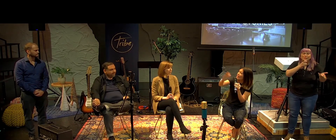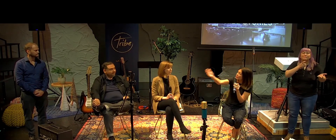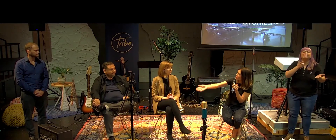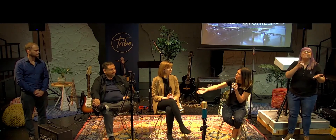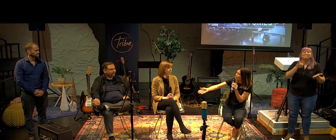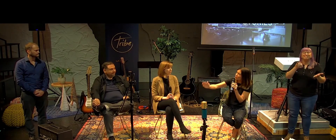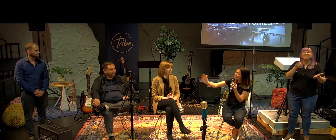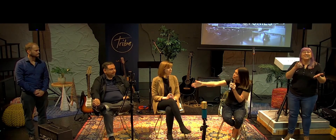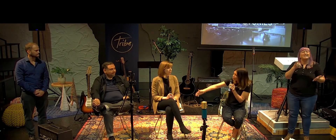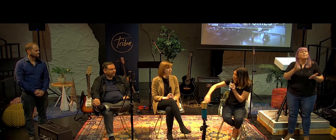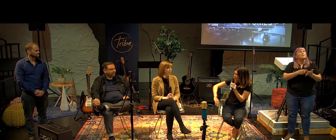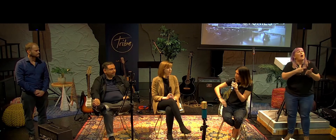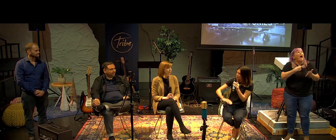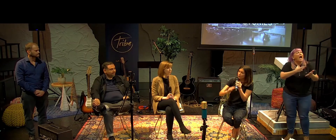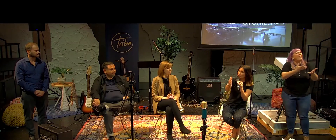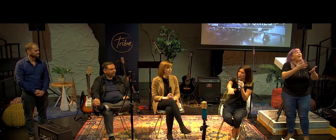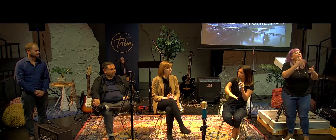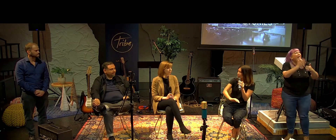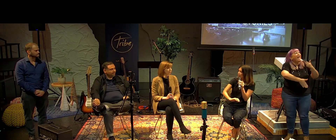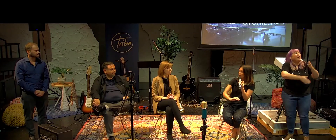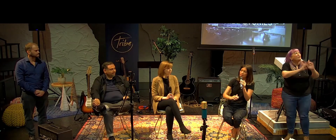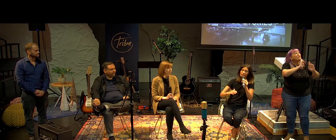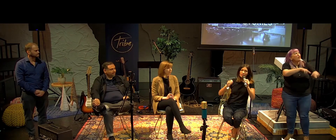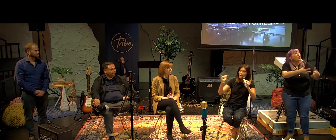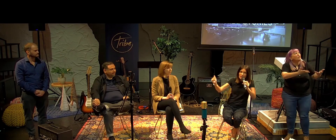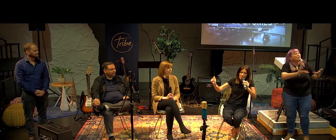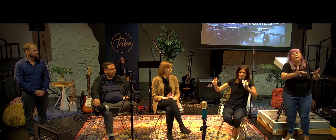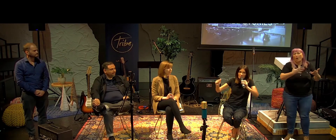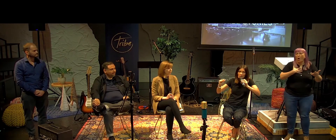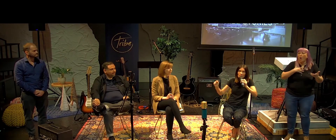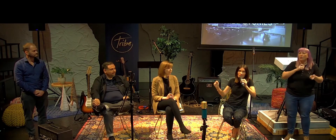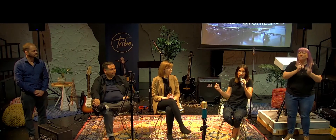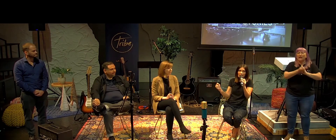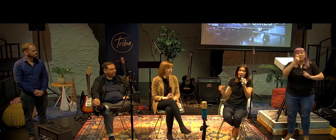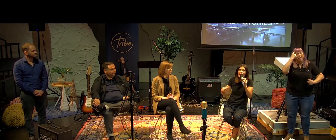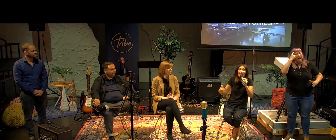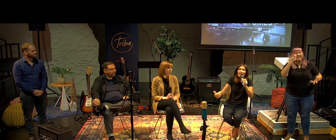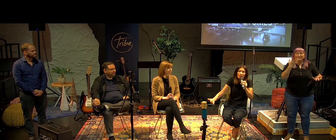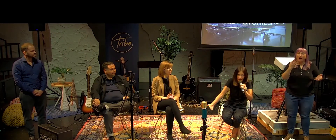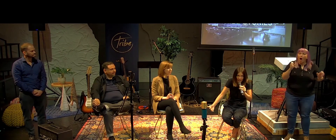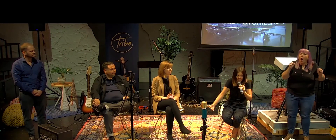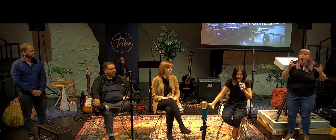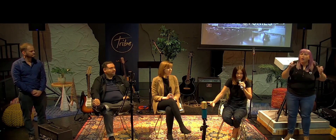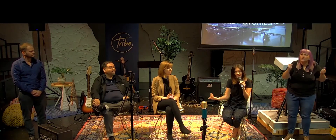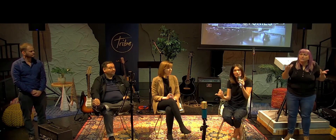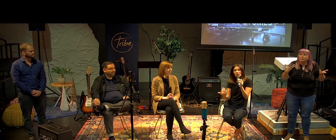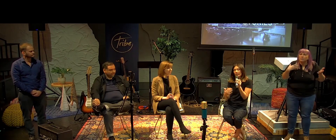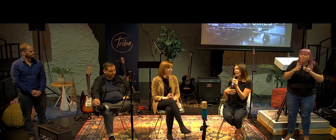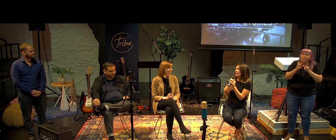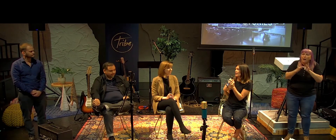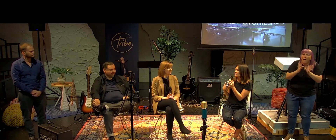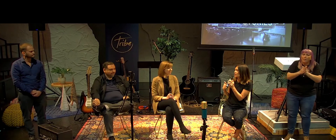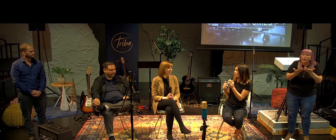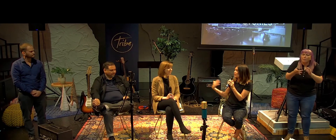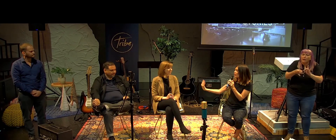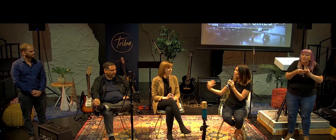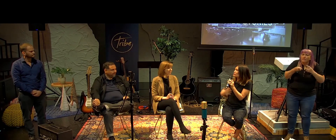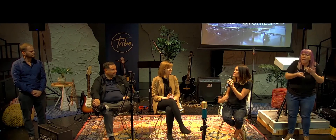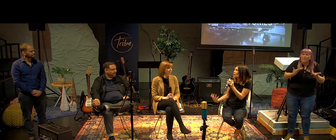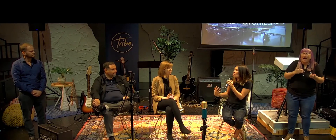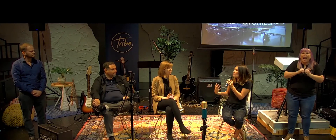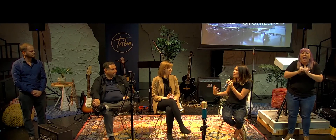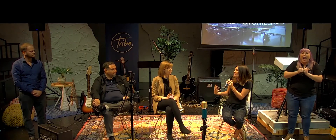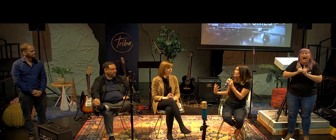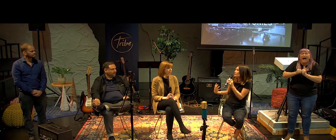the end result. We'll be joyful. We'll renew your mind. Awesome. The Bible says that. How do I do it? Right? And we've got